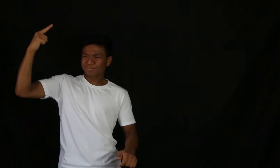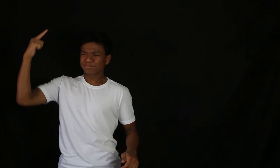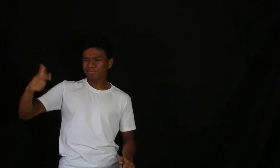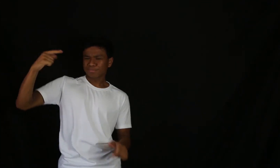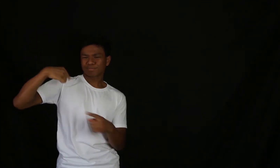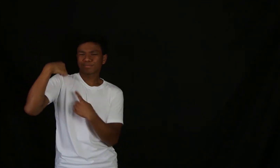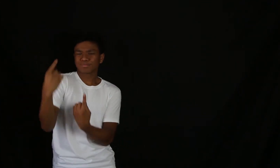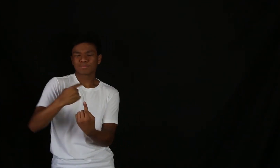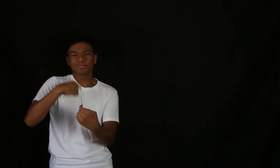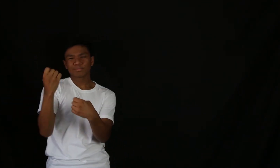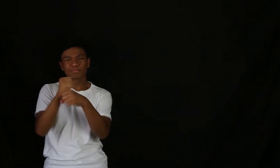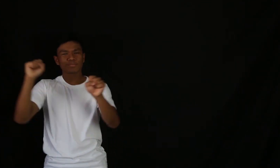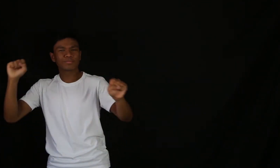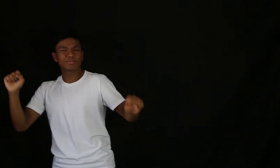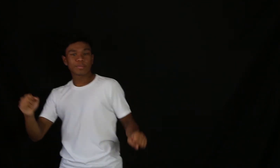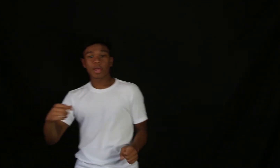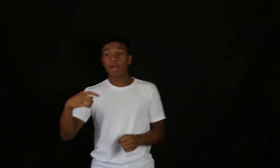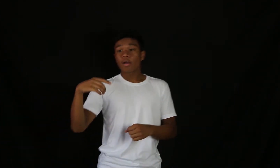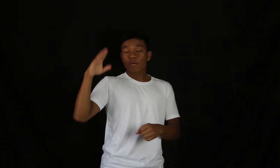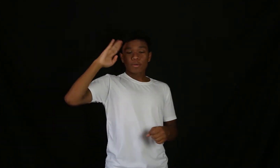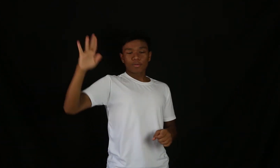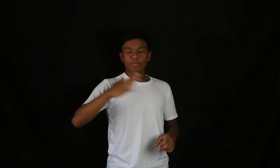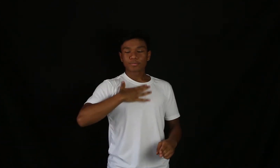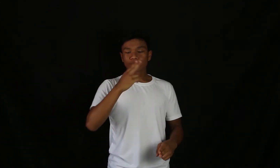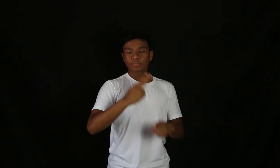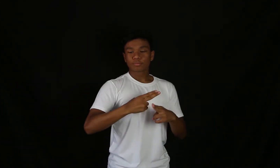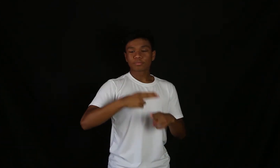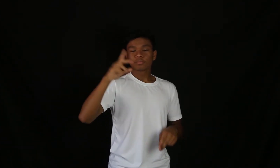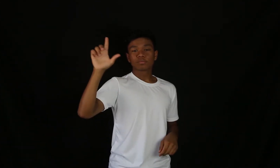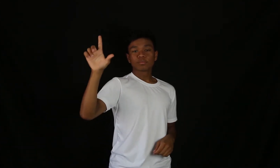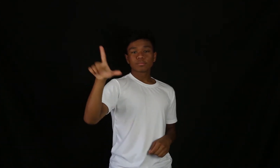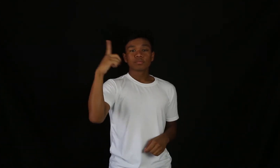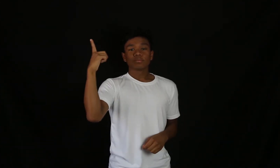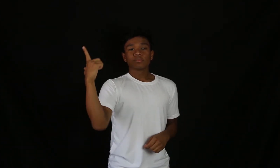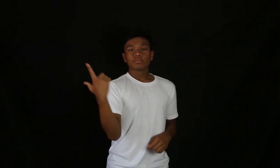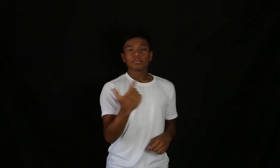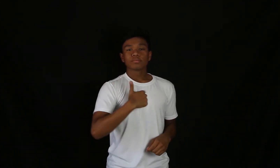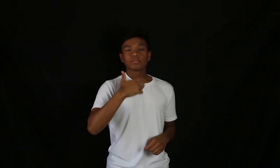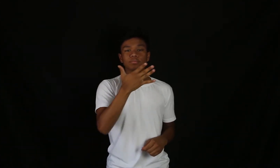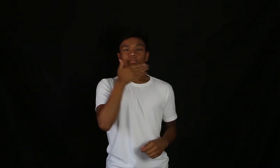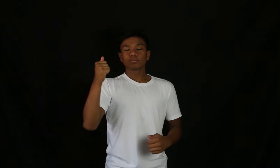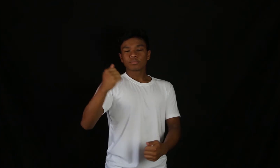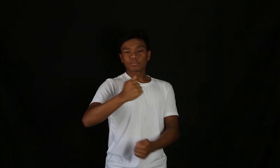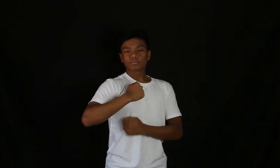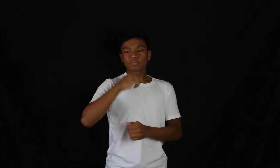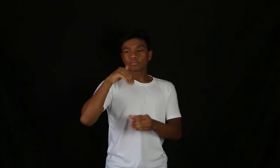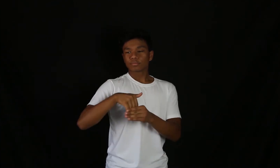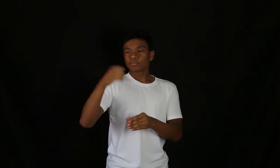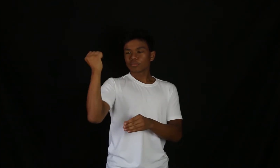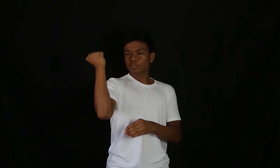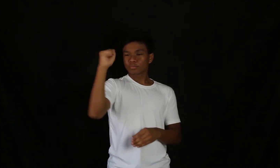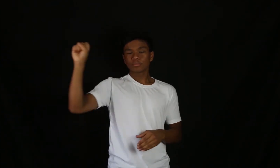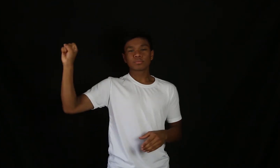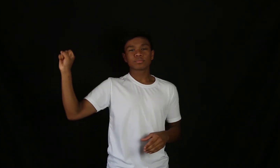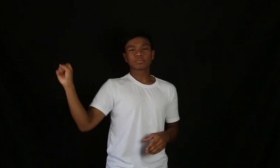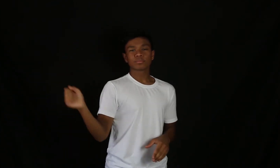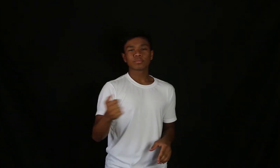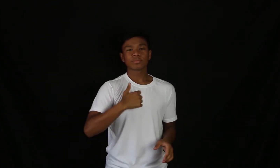chicka plop these cops till I'm free. Hey, oui, mon ami, je m'appelle Lafayette, the Lancelot of the revolutionary